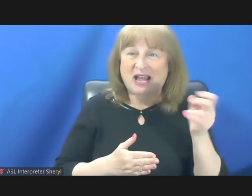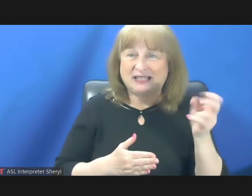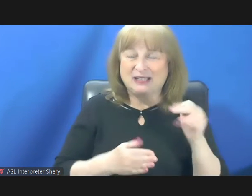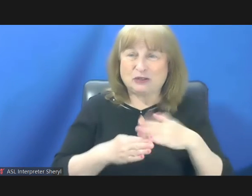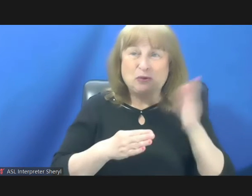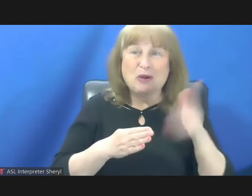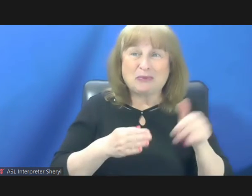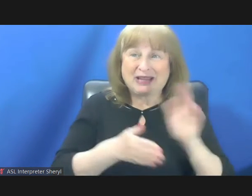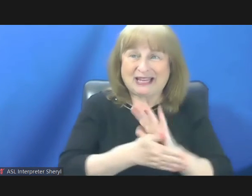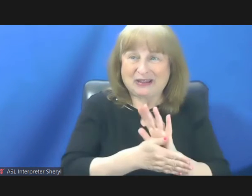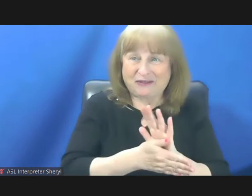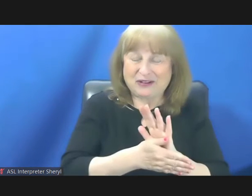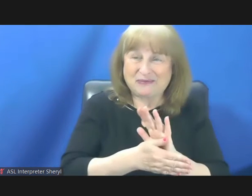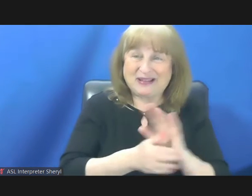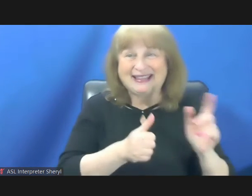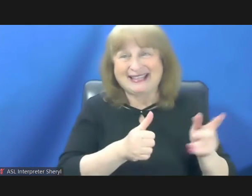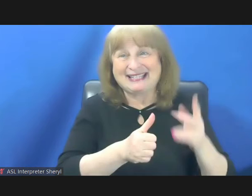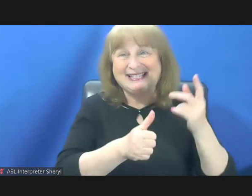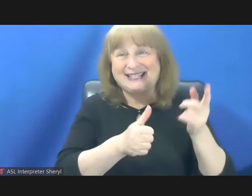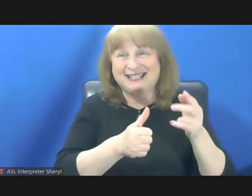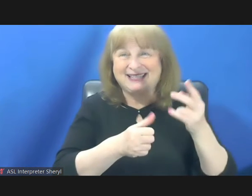film in its second half.